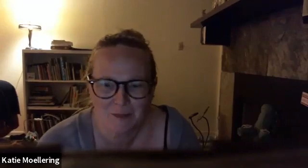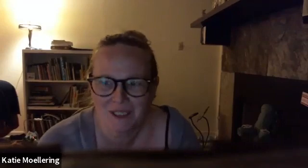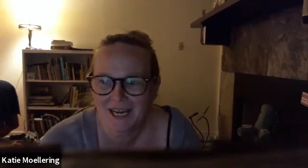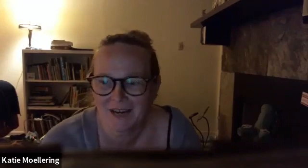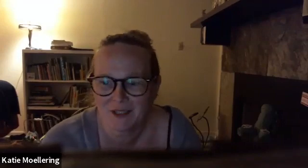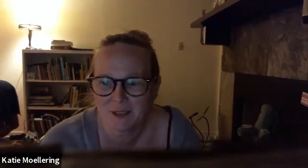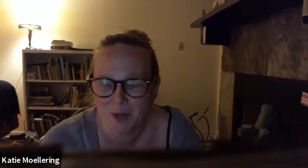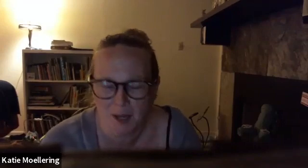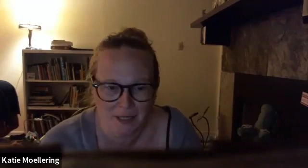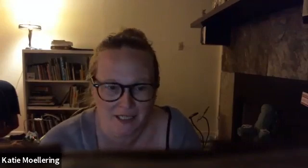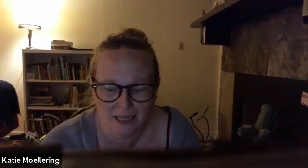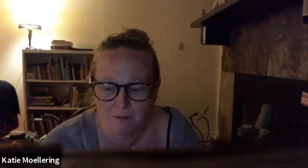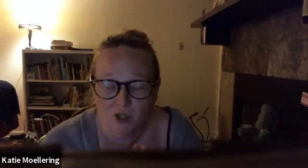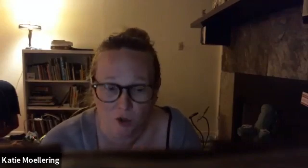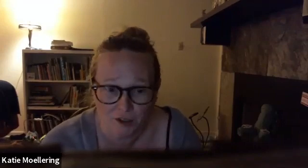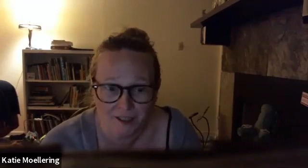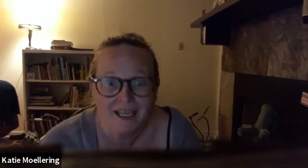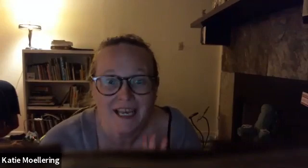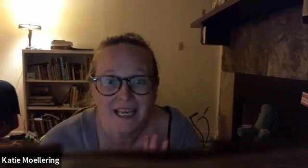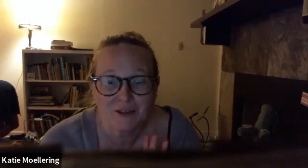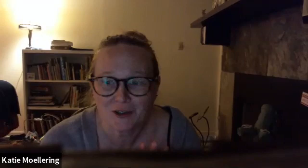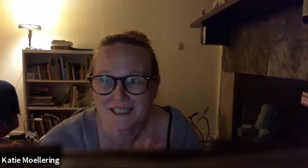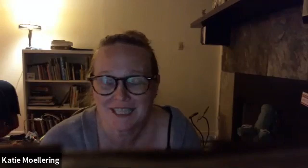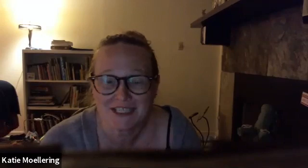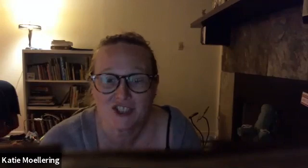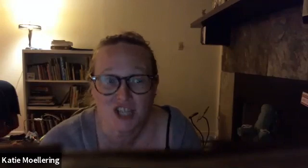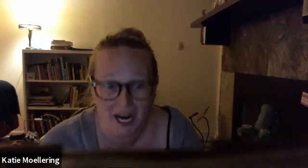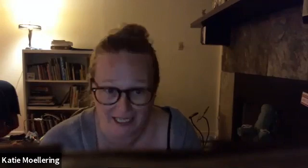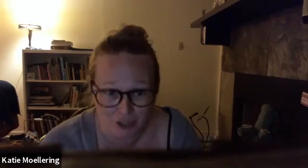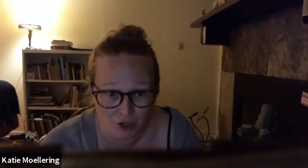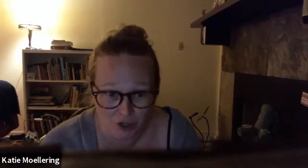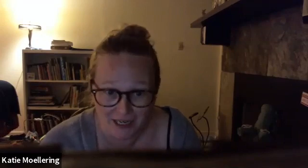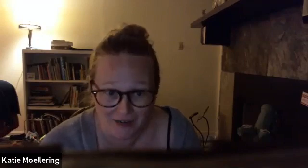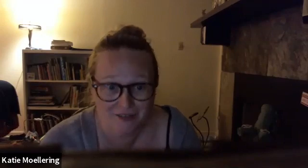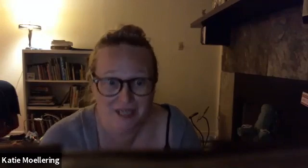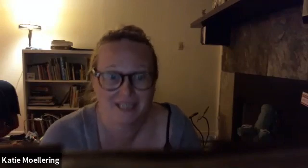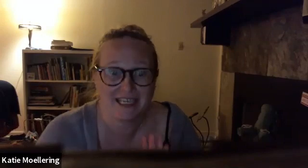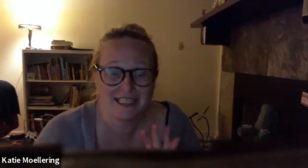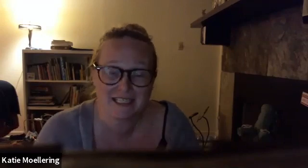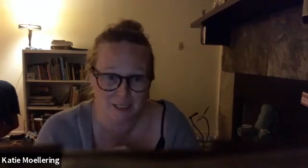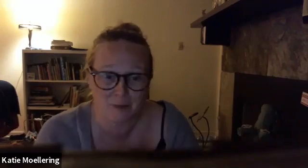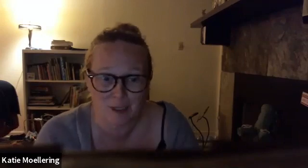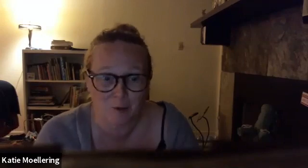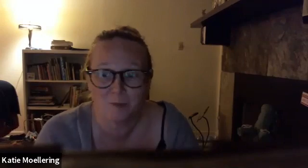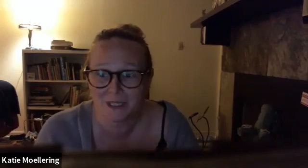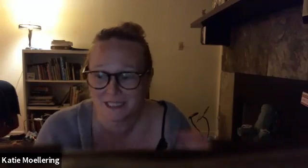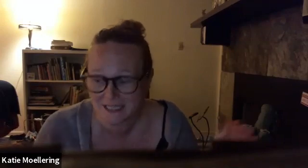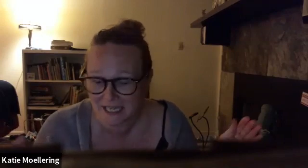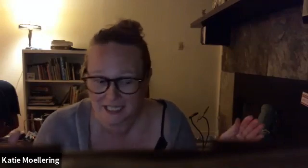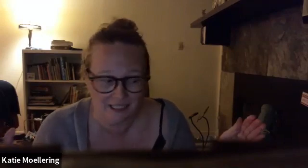husband have this puppy named Clark, and Clark is a giant dog now. Like, he's 6 months old, but he's like